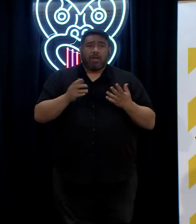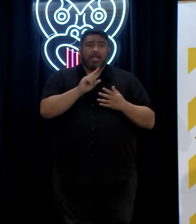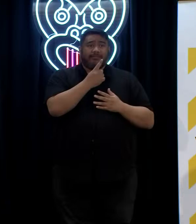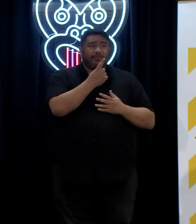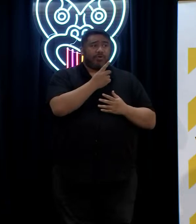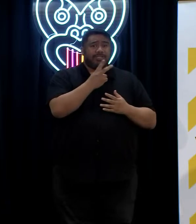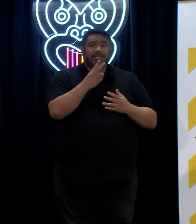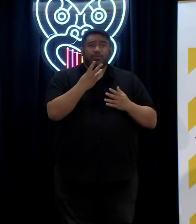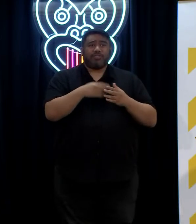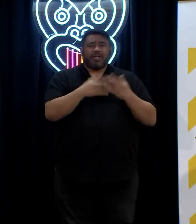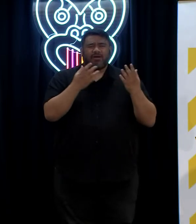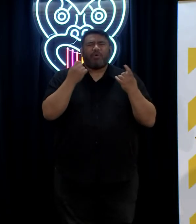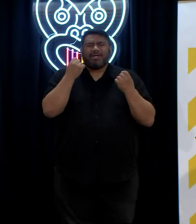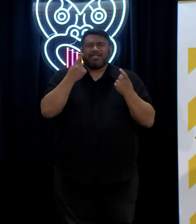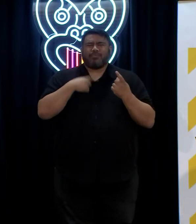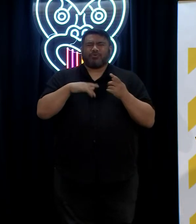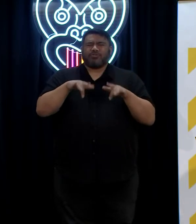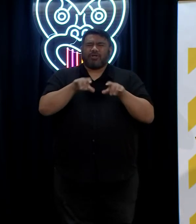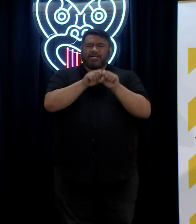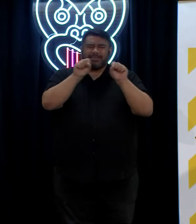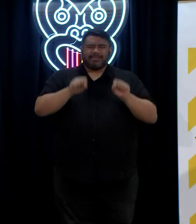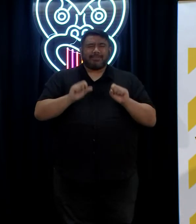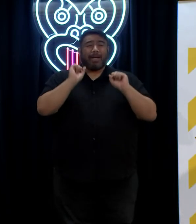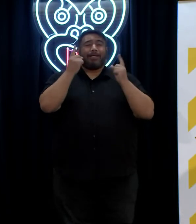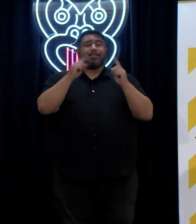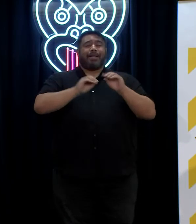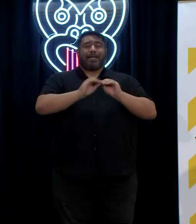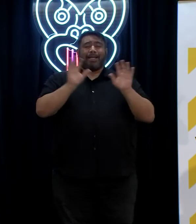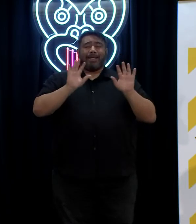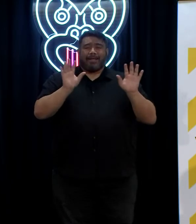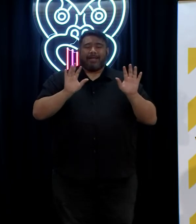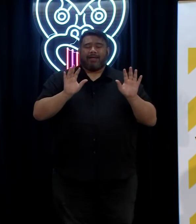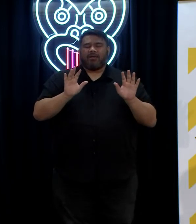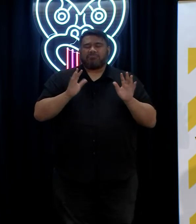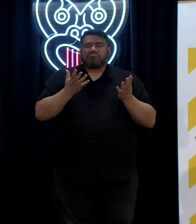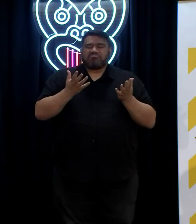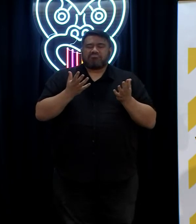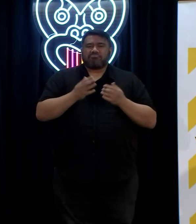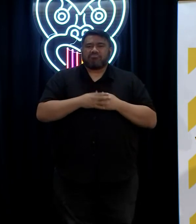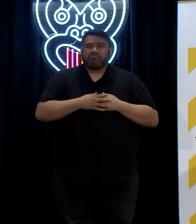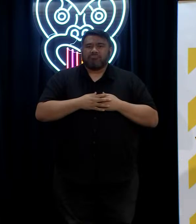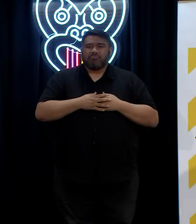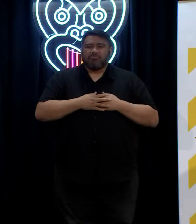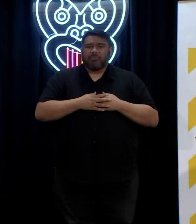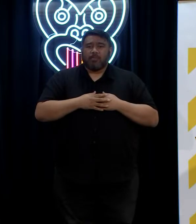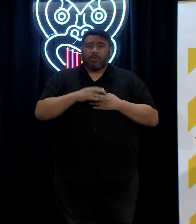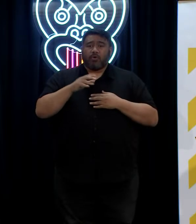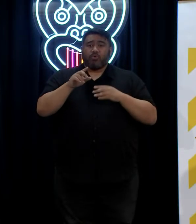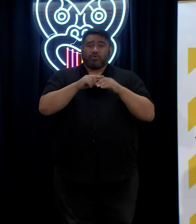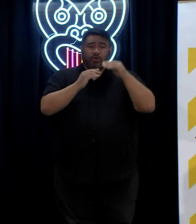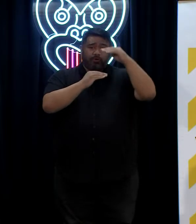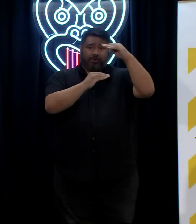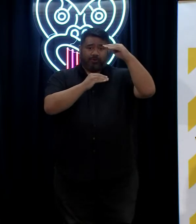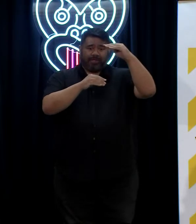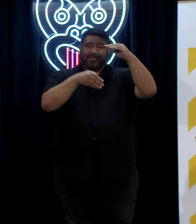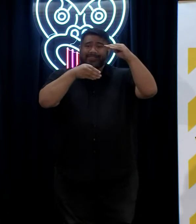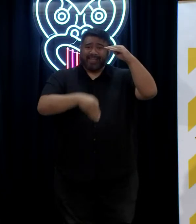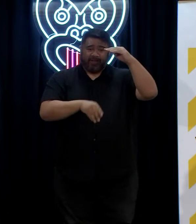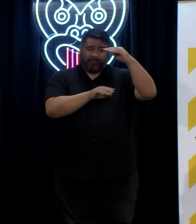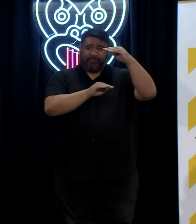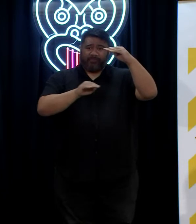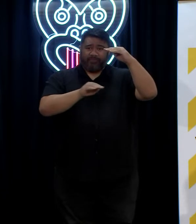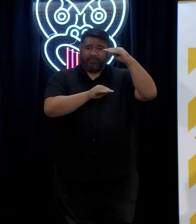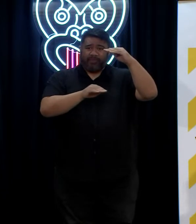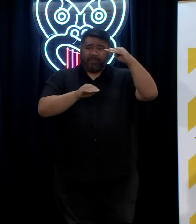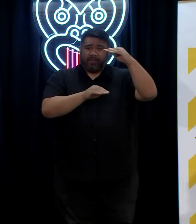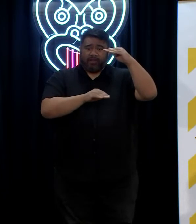day as people are getting used to the situation. And it's worth bearing in mind that we've established, particularly at the southern border, we've established the ability for people